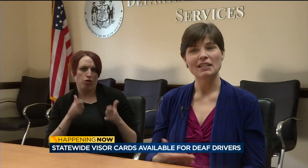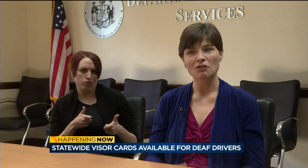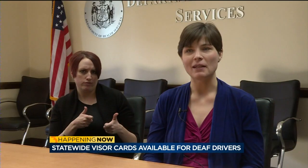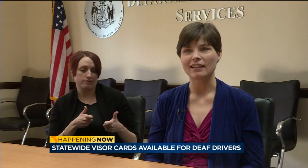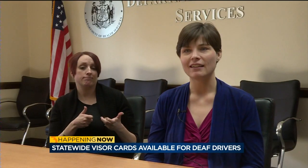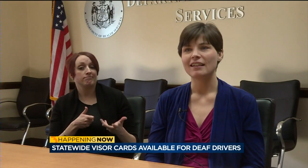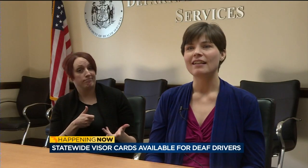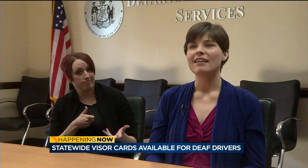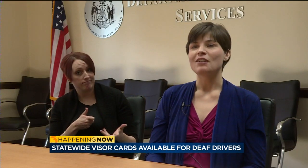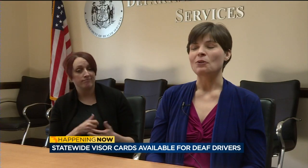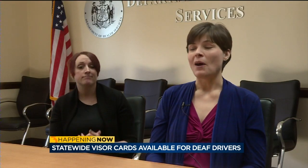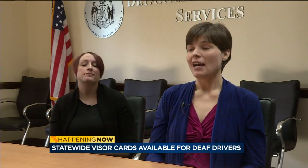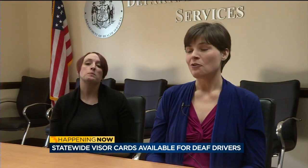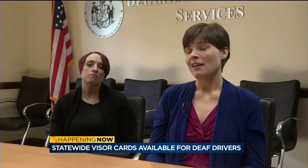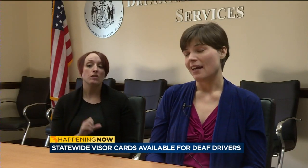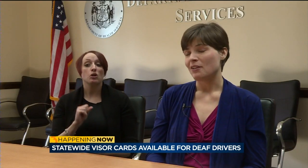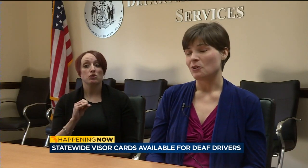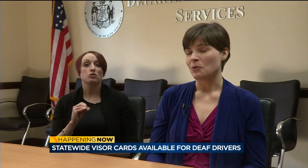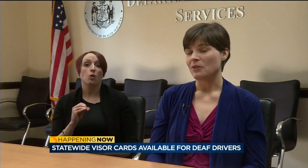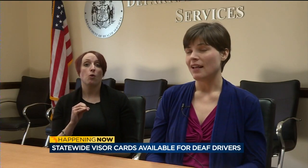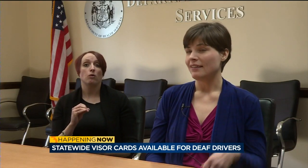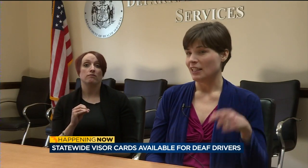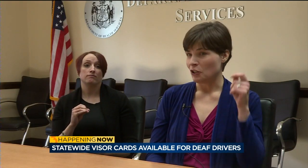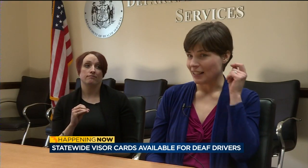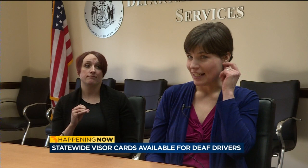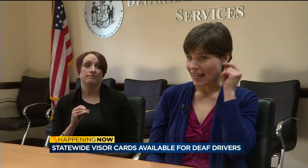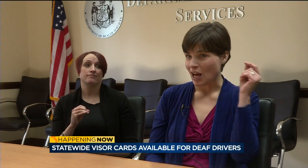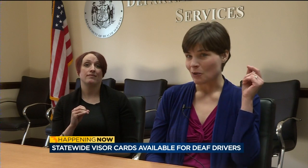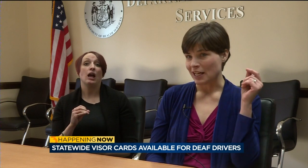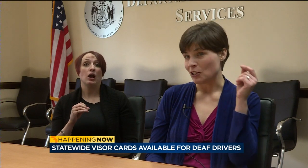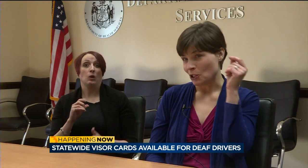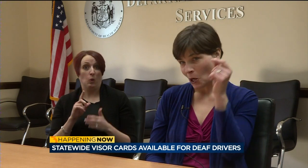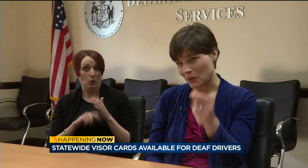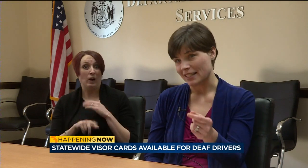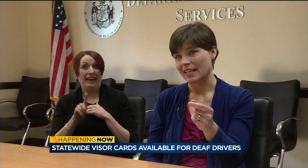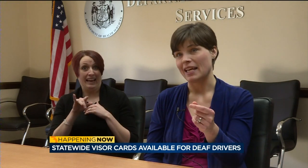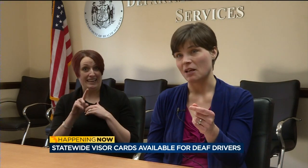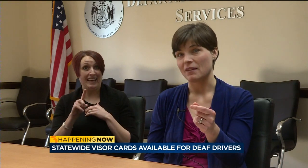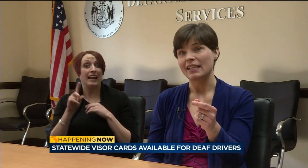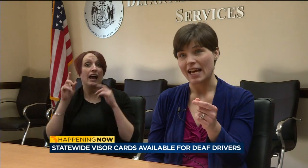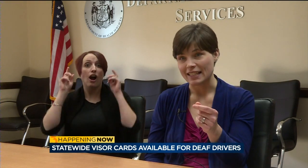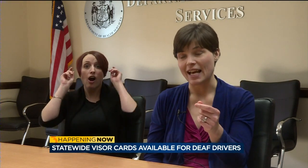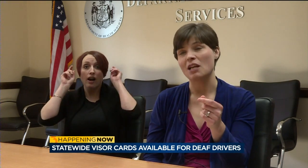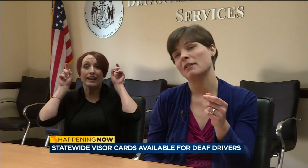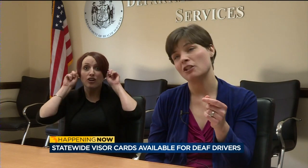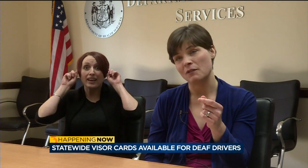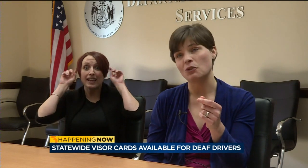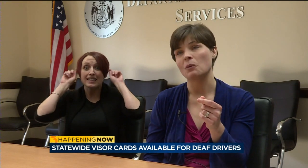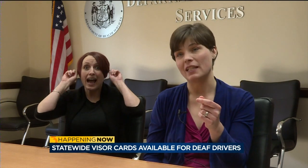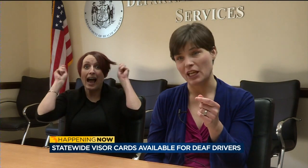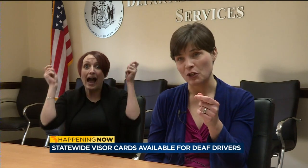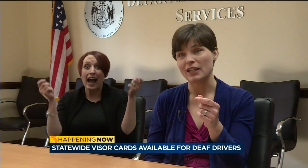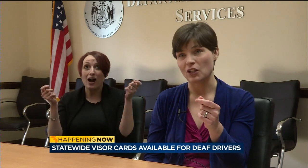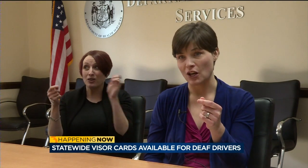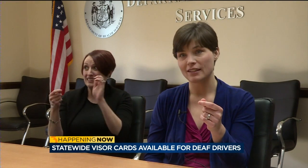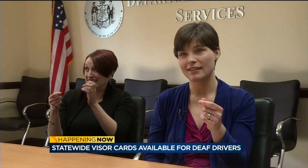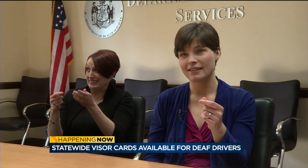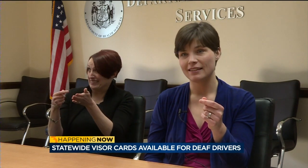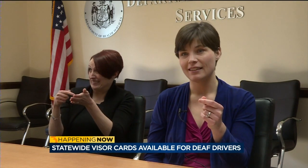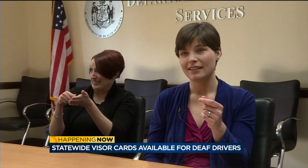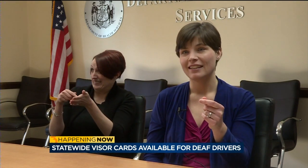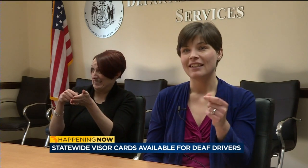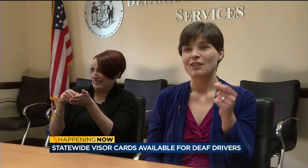have believed me. So I actually had to take the hearing aid out and showed it to him that, yes, I am an individual with a hearing